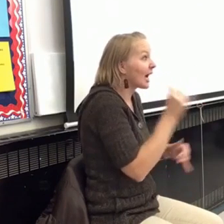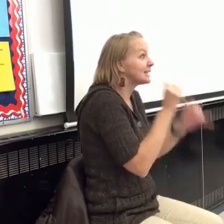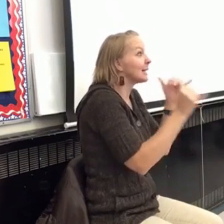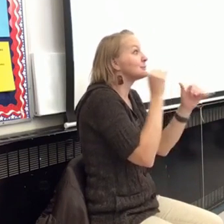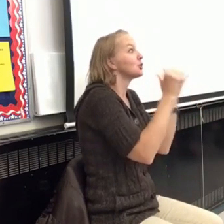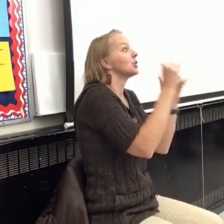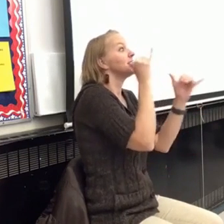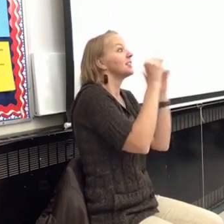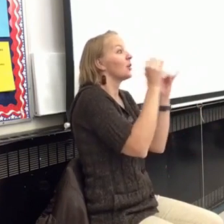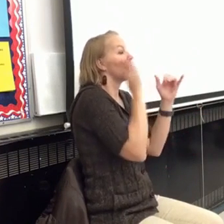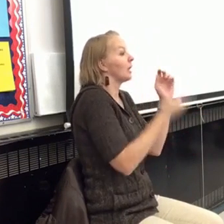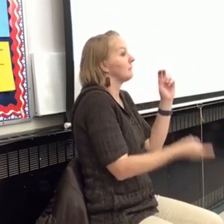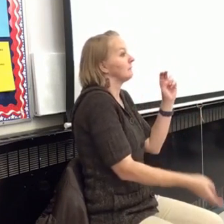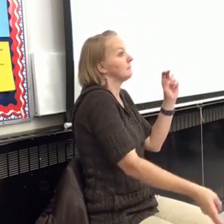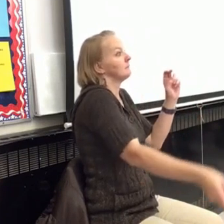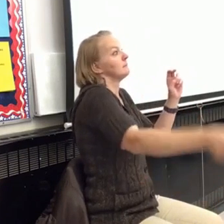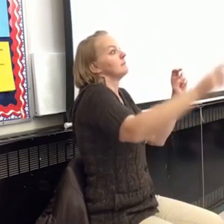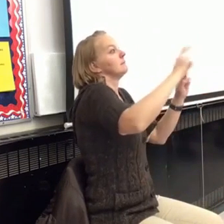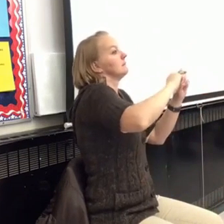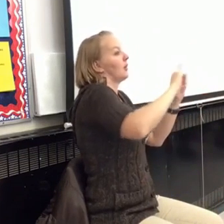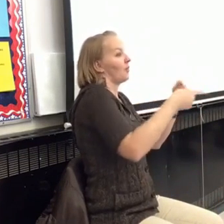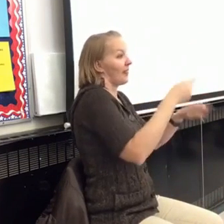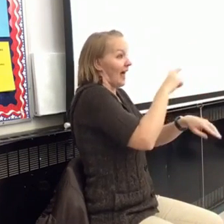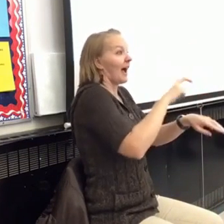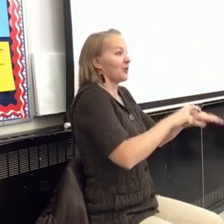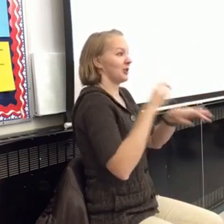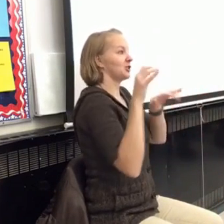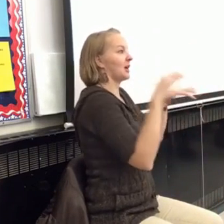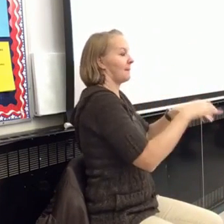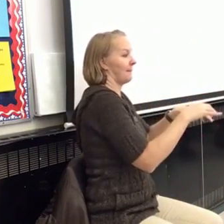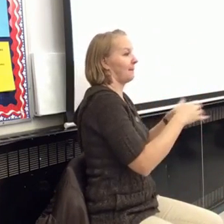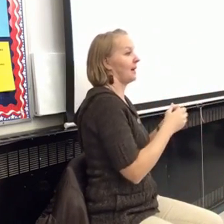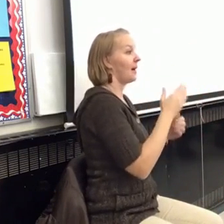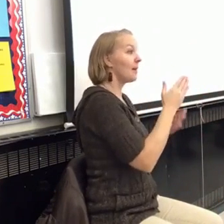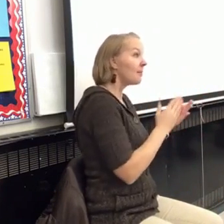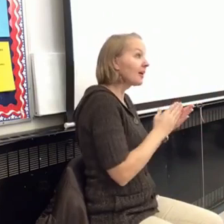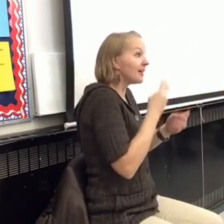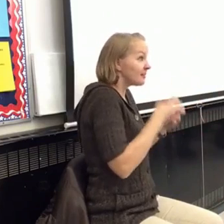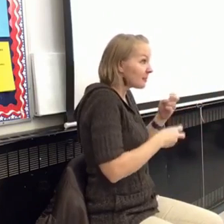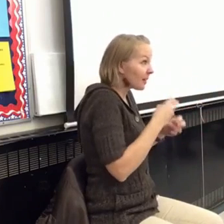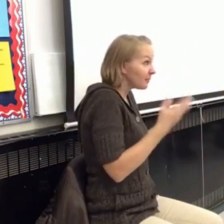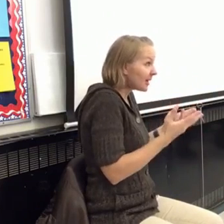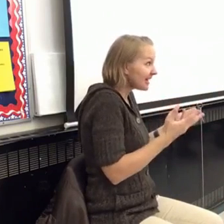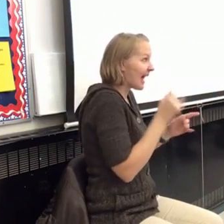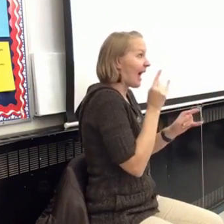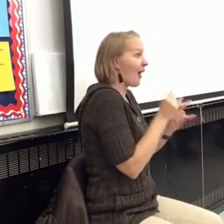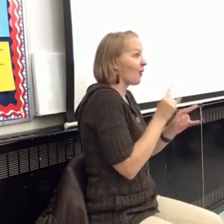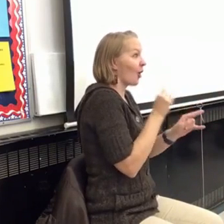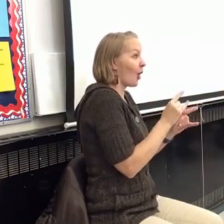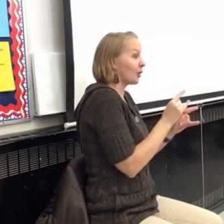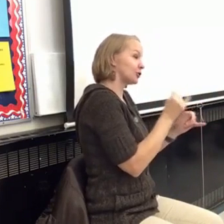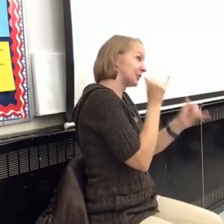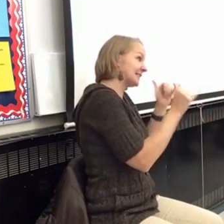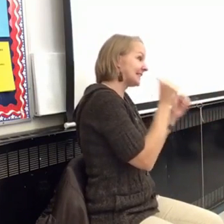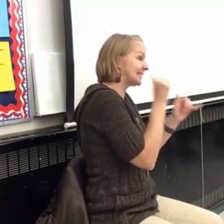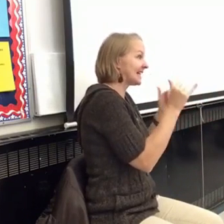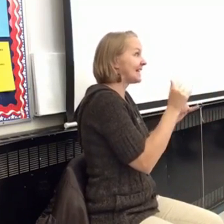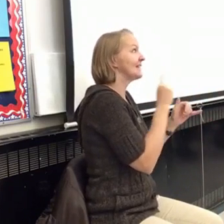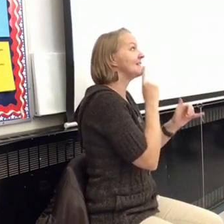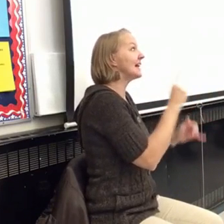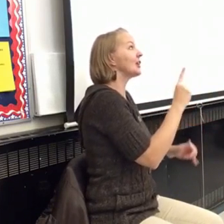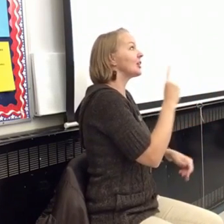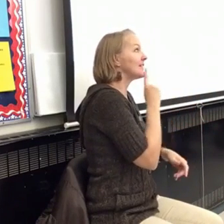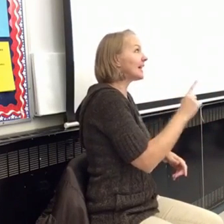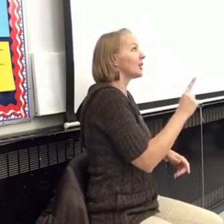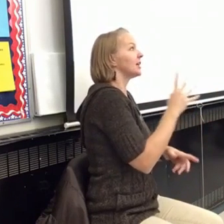is going to raise when the Irishmen come. Part of this problem is because alcohol drinking is very,